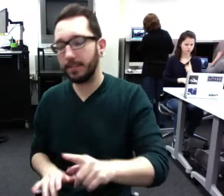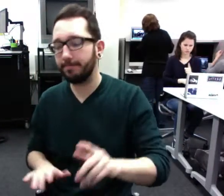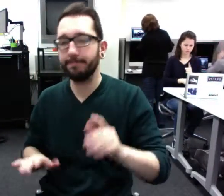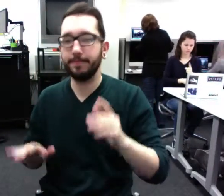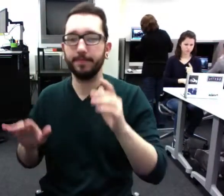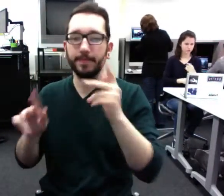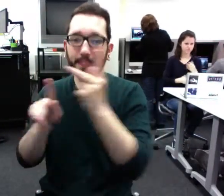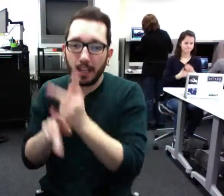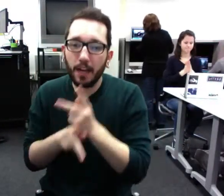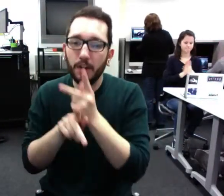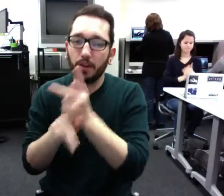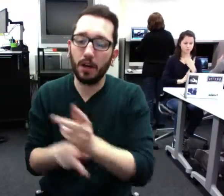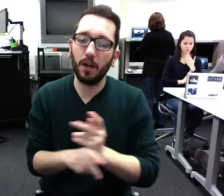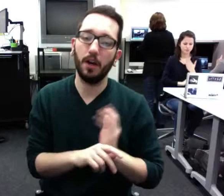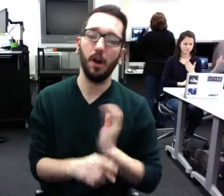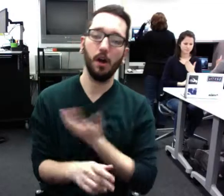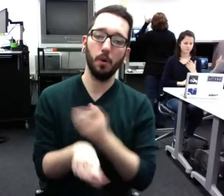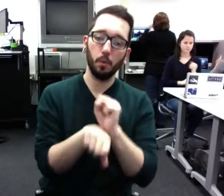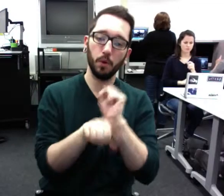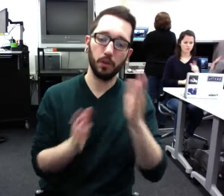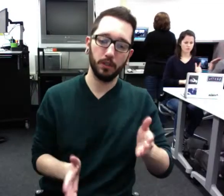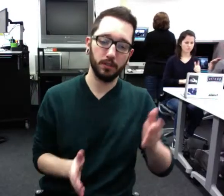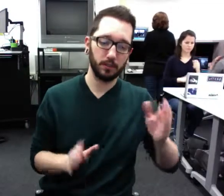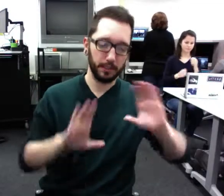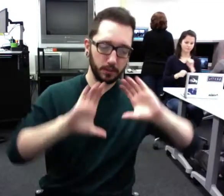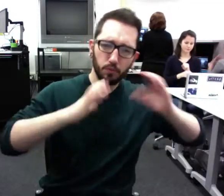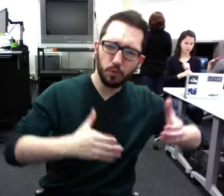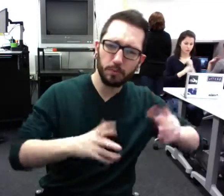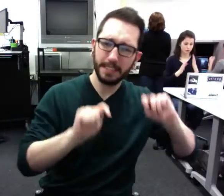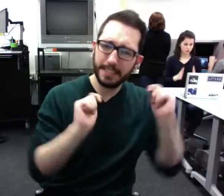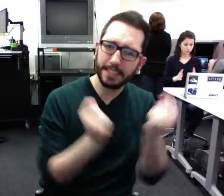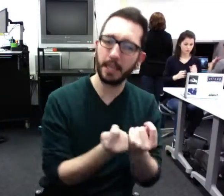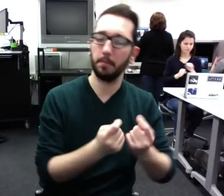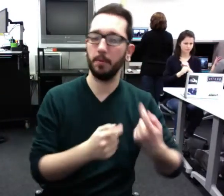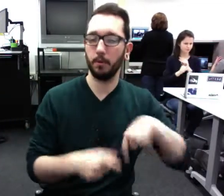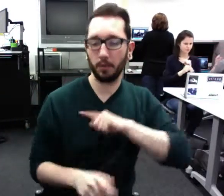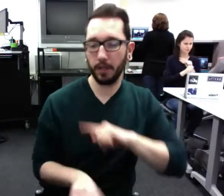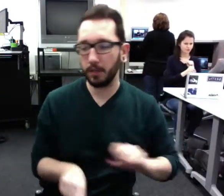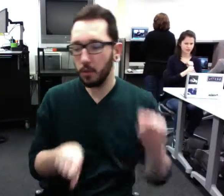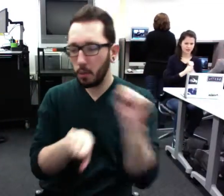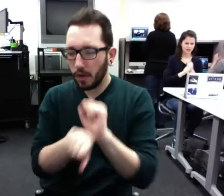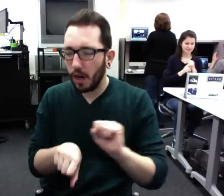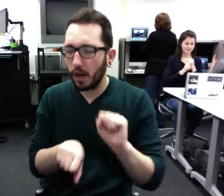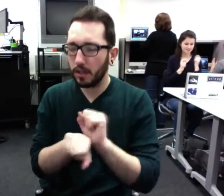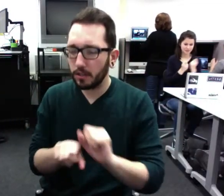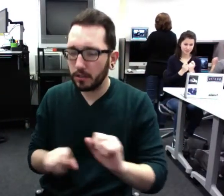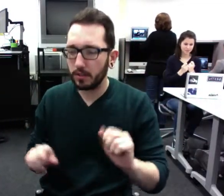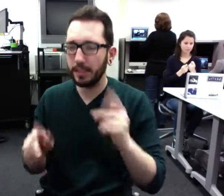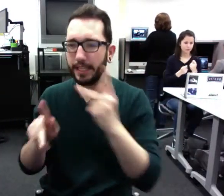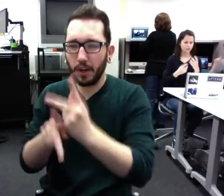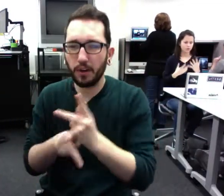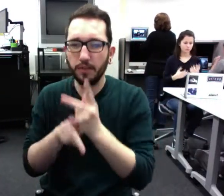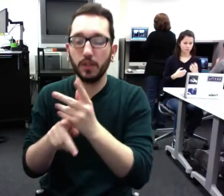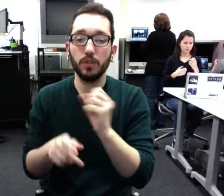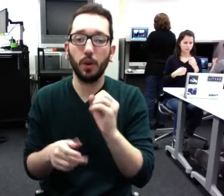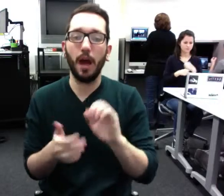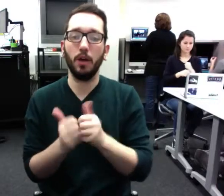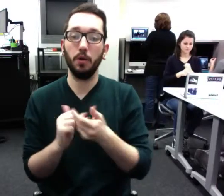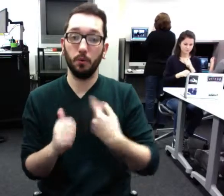are working on this together as a team, but we want to make sure that there's no antibiotics in the milk. So cows get a leg band. It's bright